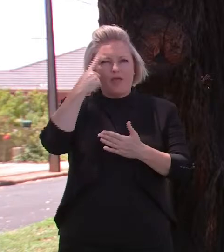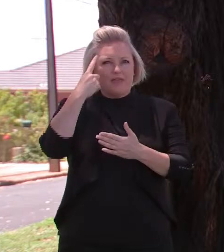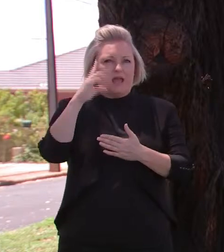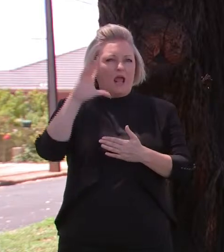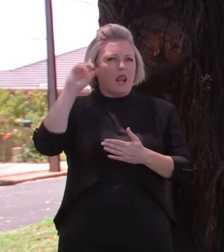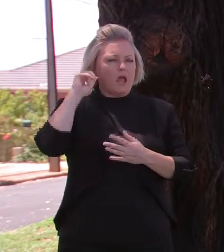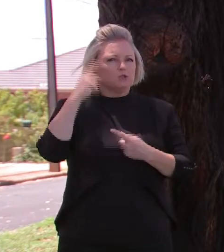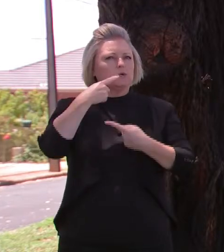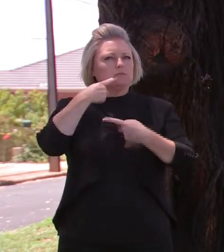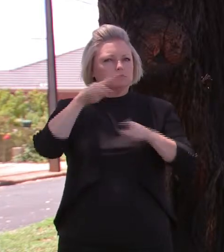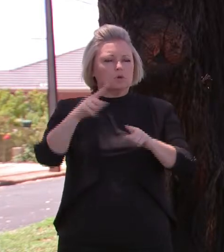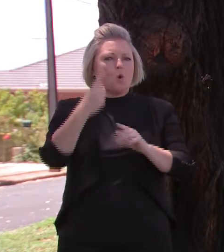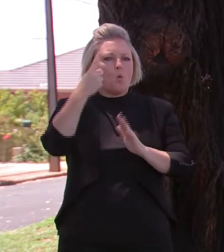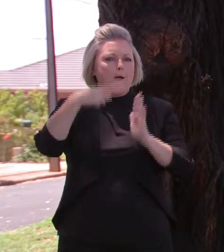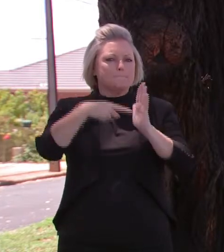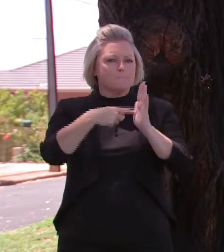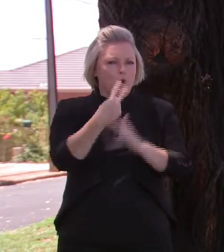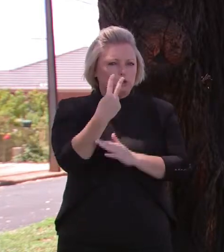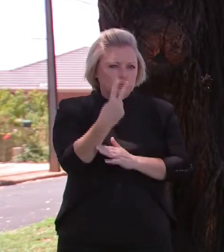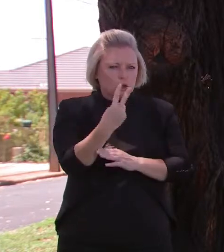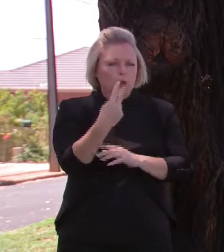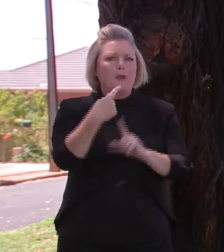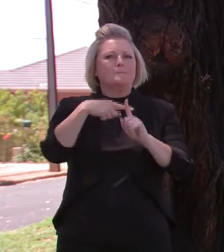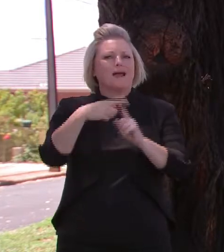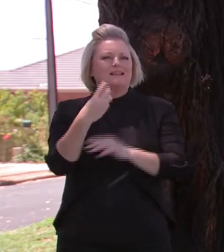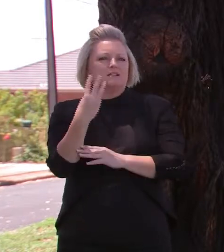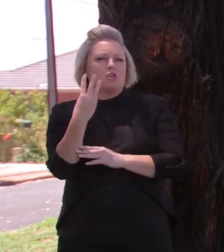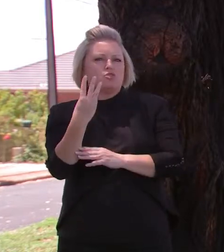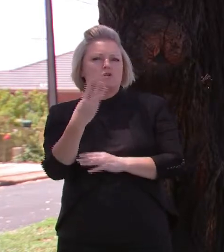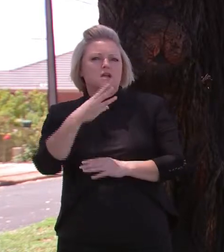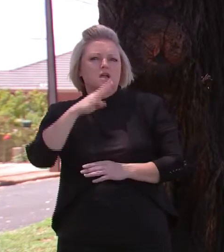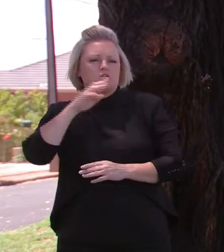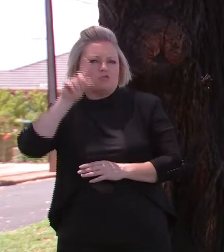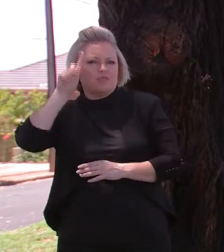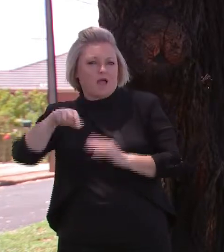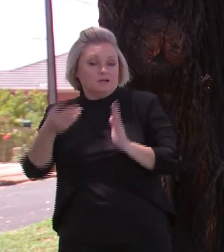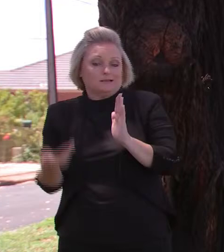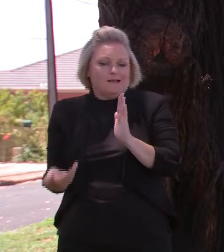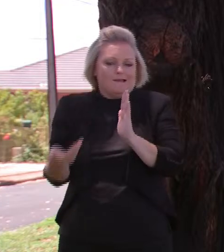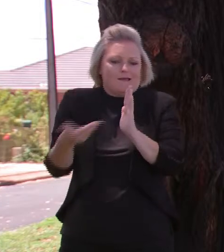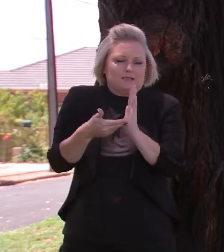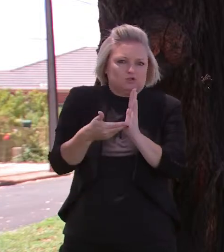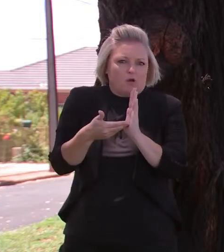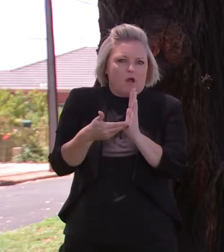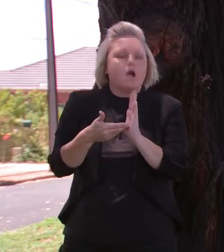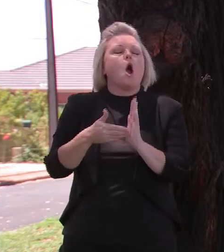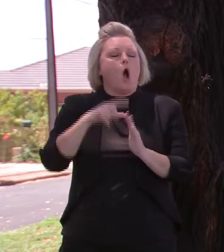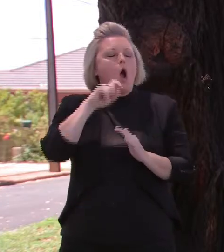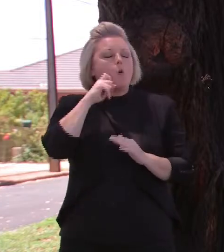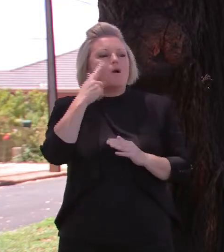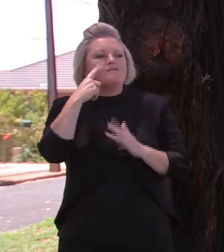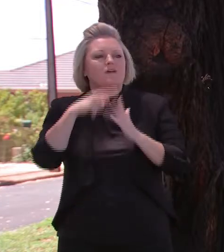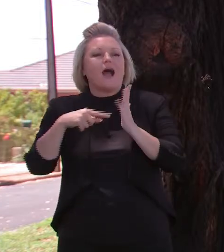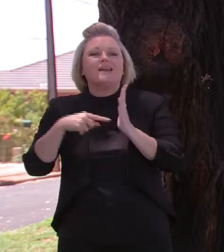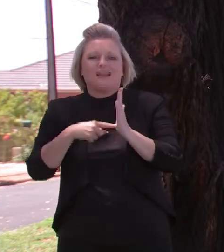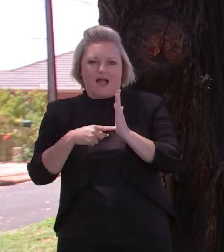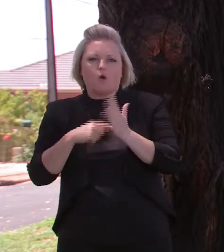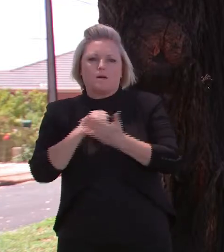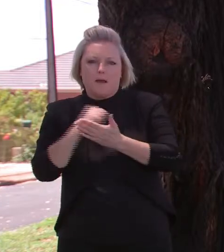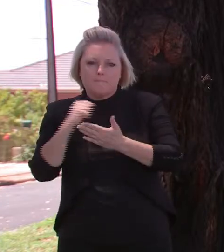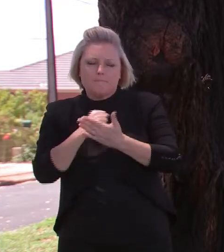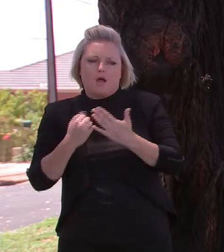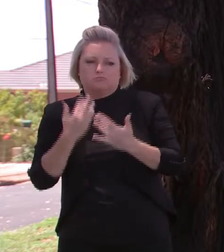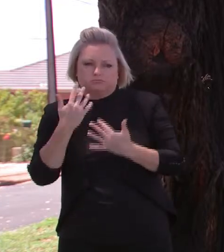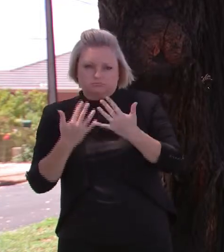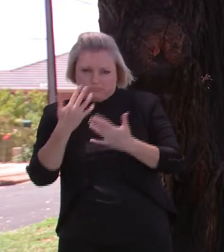which we'd provided a further 300,000 or dedicated 300,000 to the return to school. I can get an update on that for you. But we are